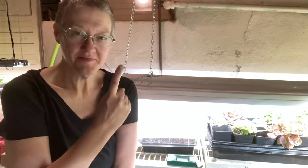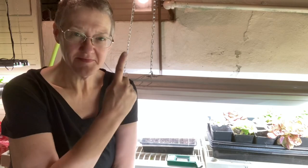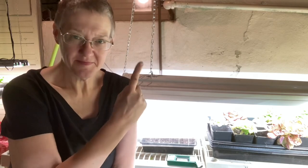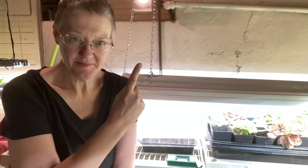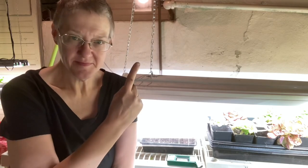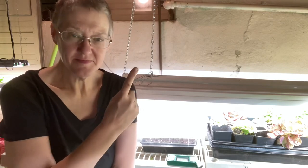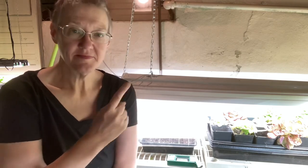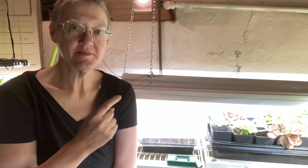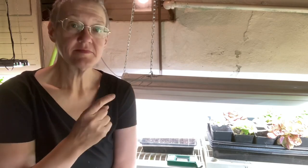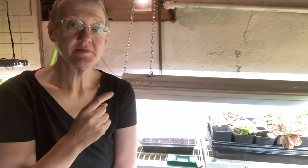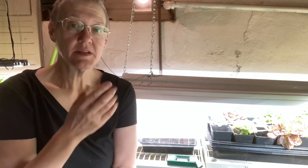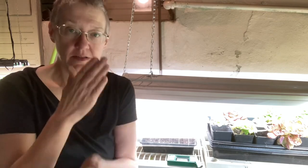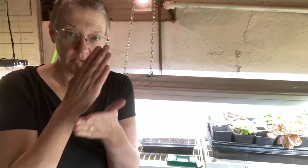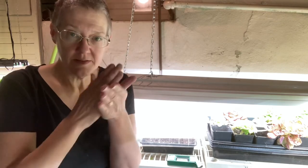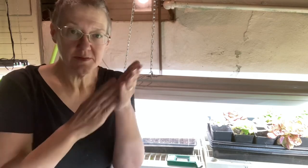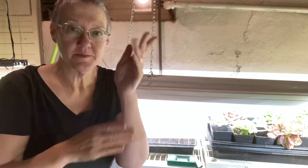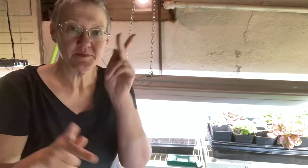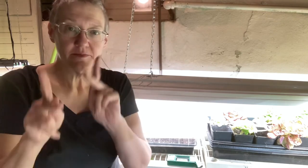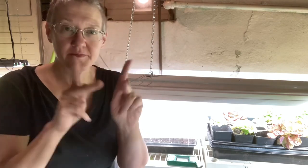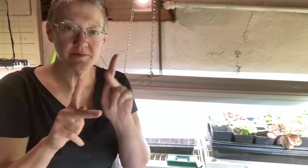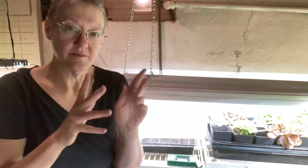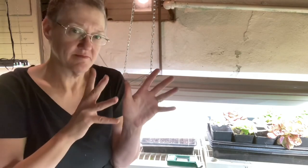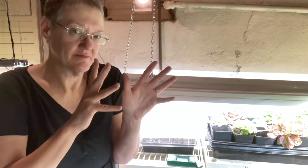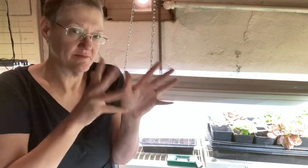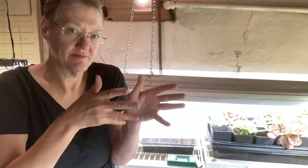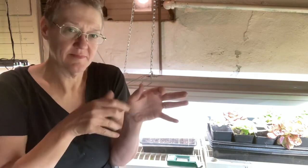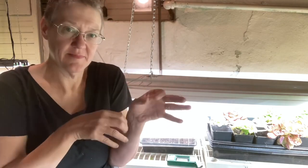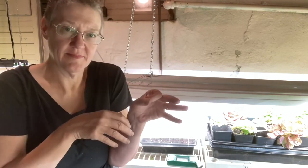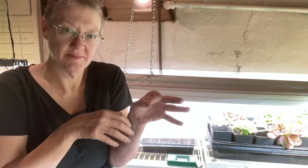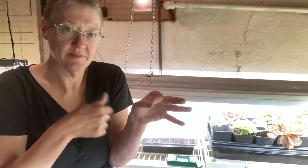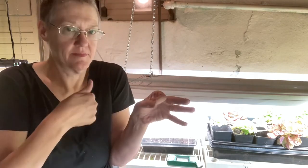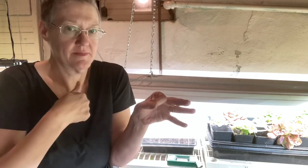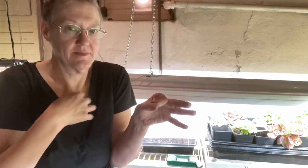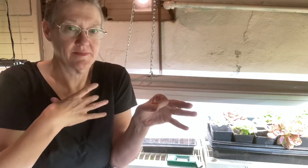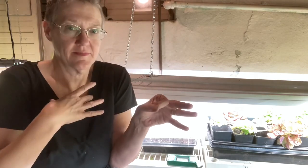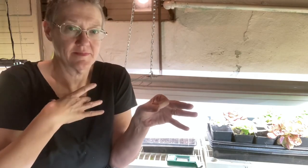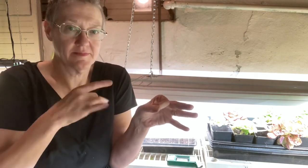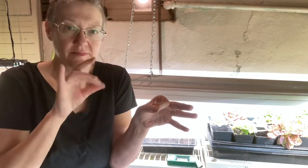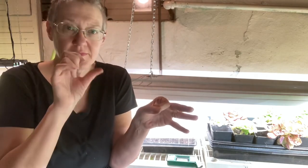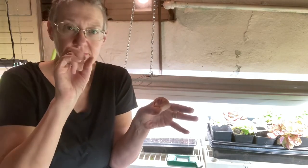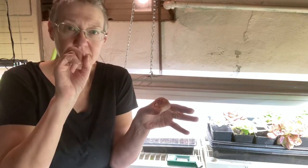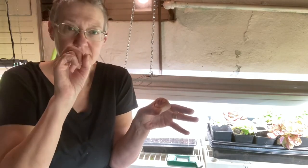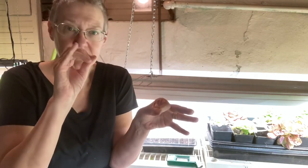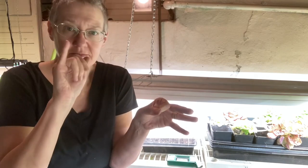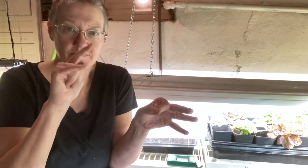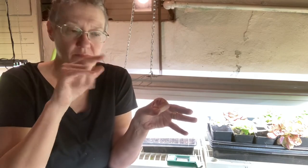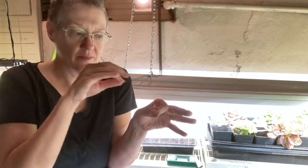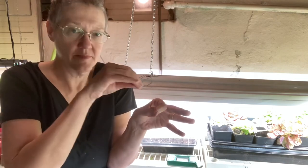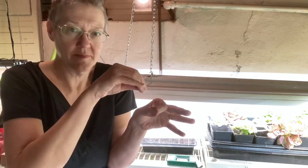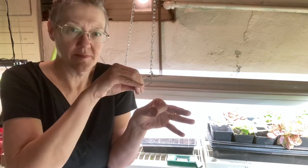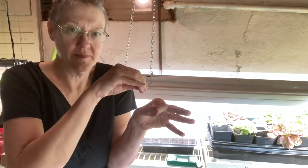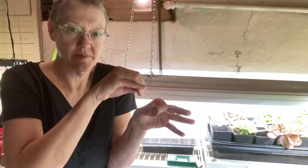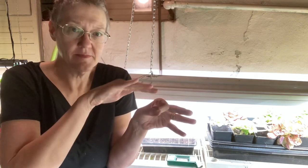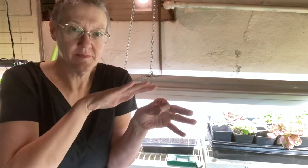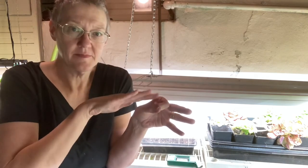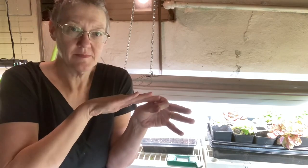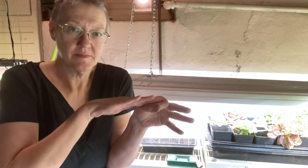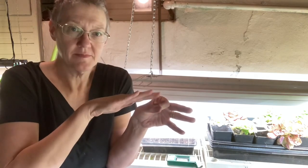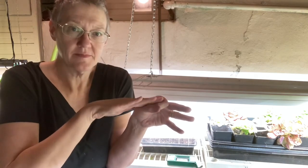And we'll just leave 1 seedling per soil block. Now some people leave the soil block, the hole in the middle, open, but I